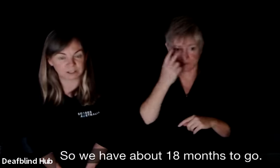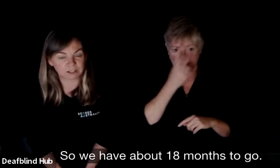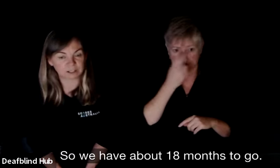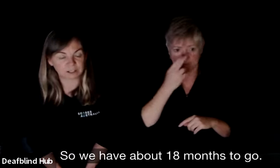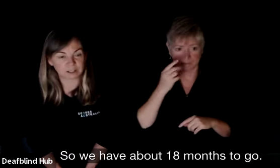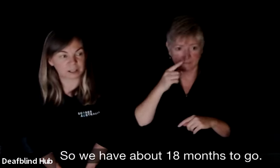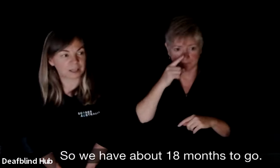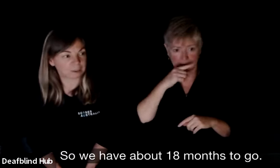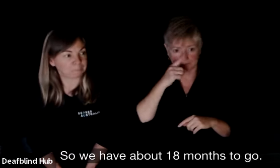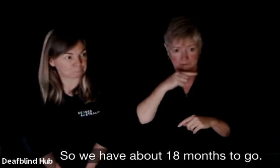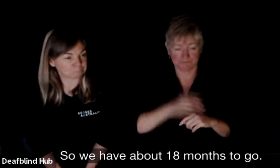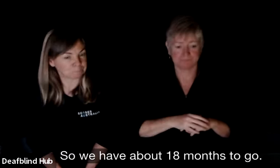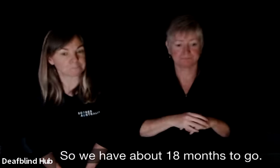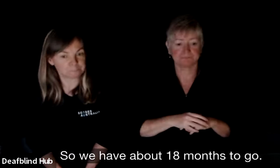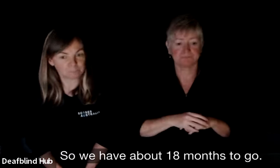blindness.